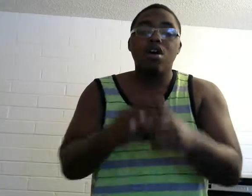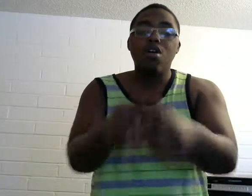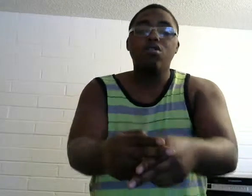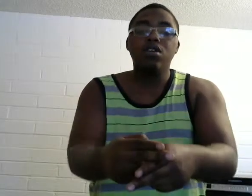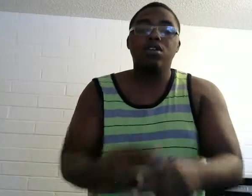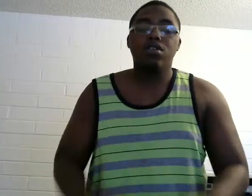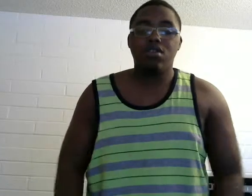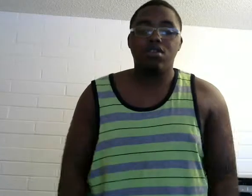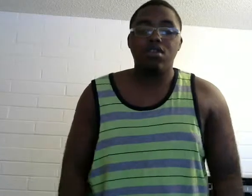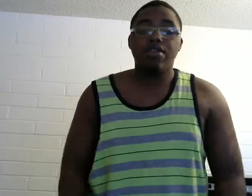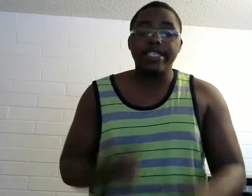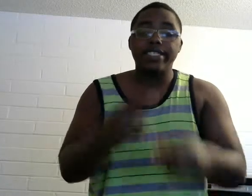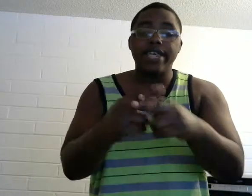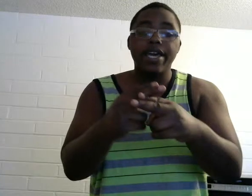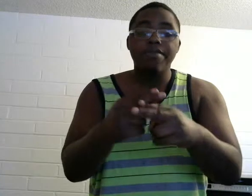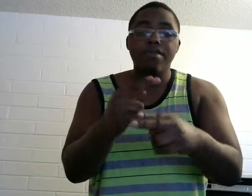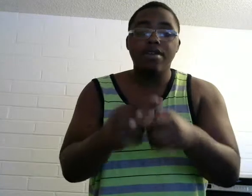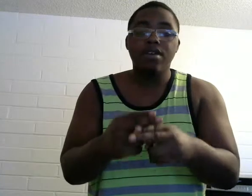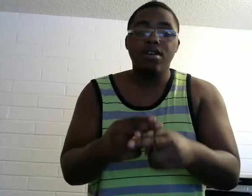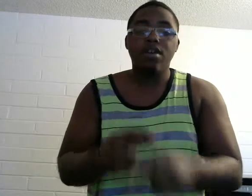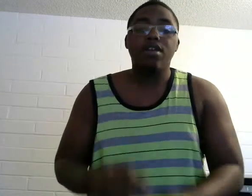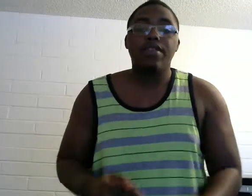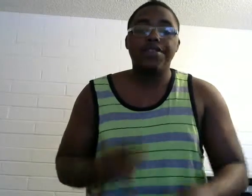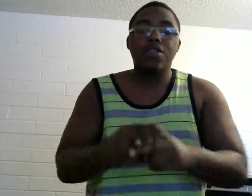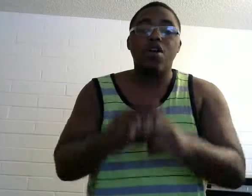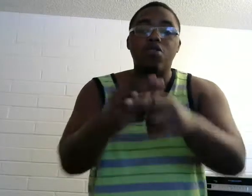Called. This is a name. This is called.